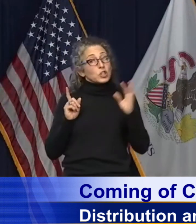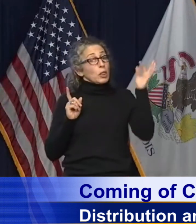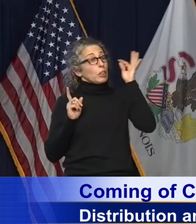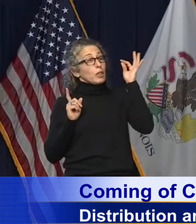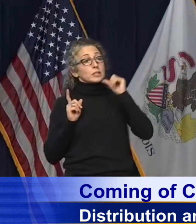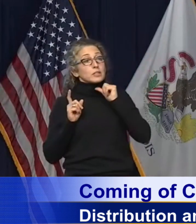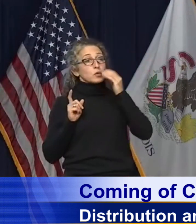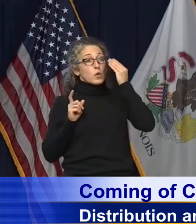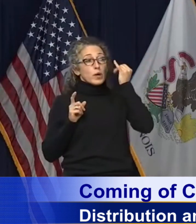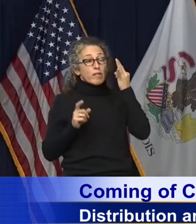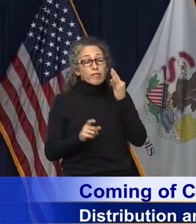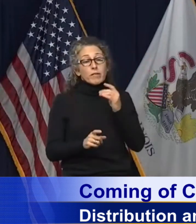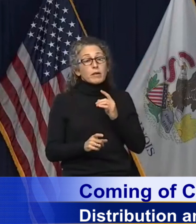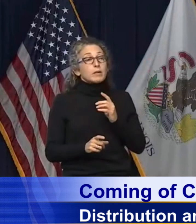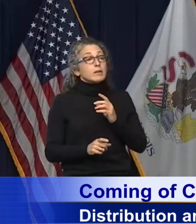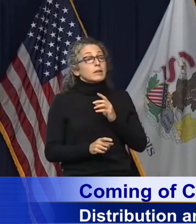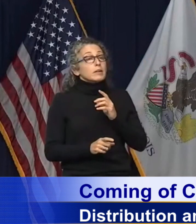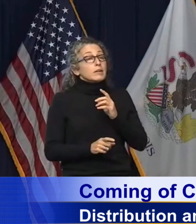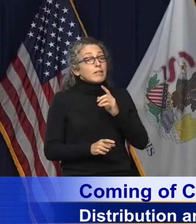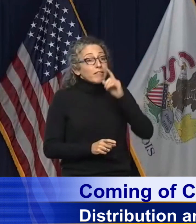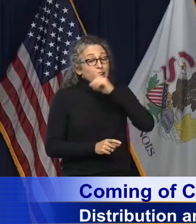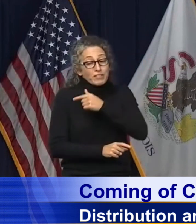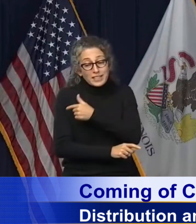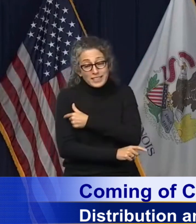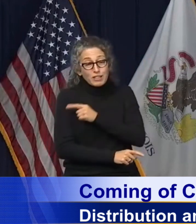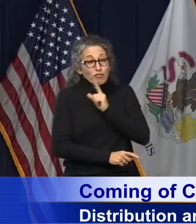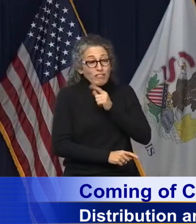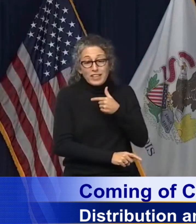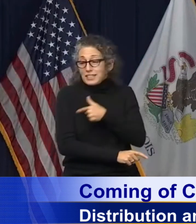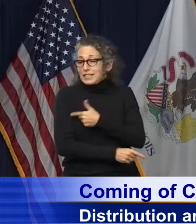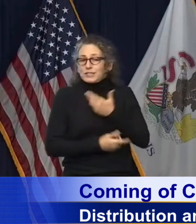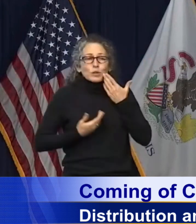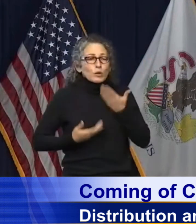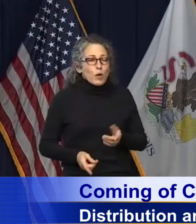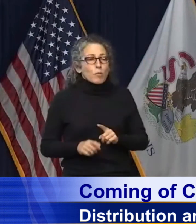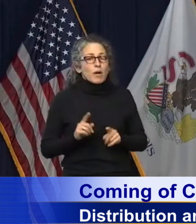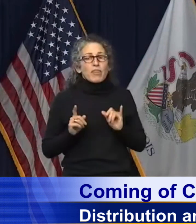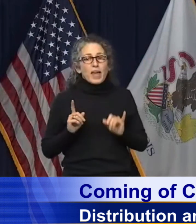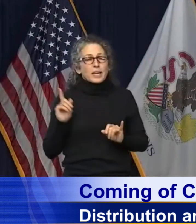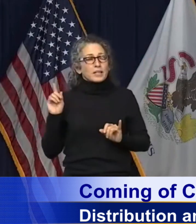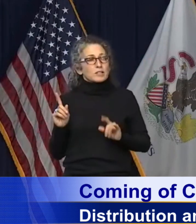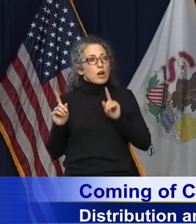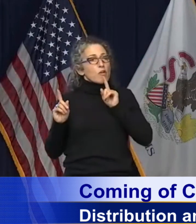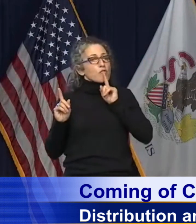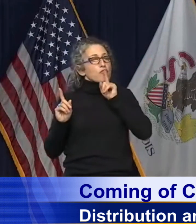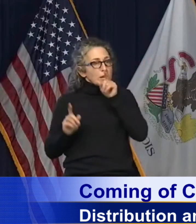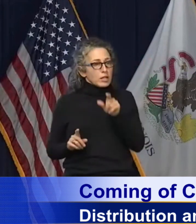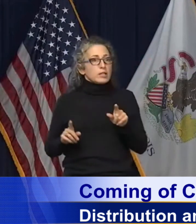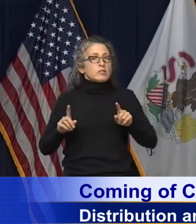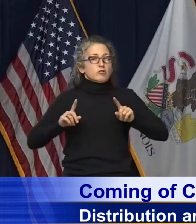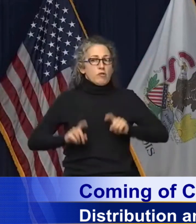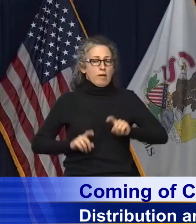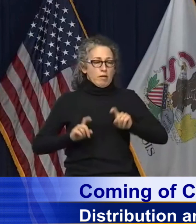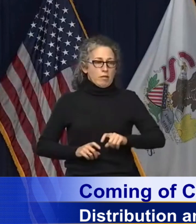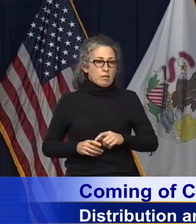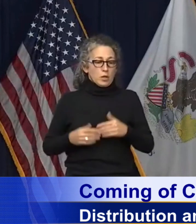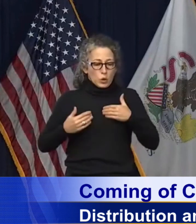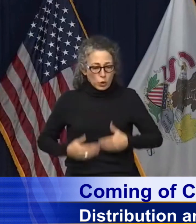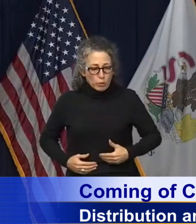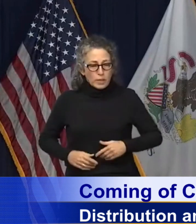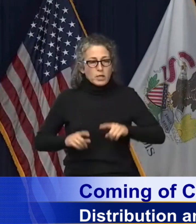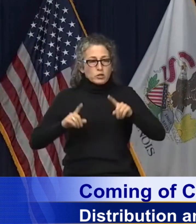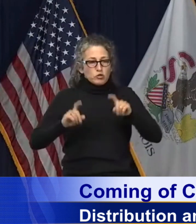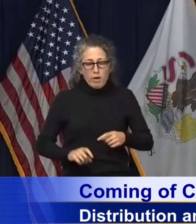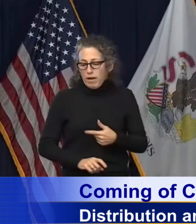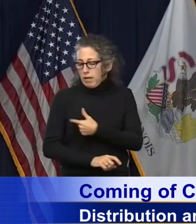is somebody who stepped forward to validate that this is a real trial that was going on, that she